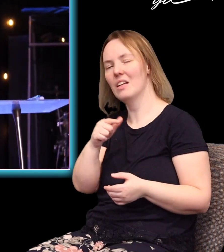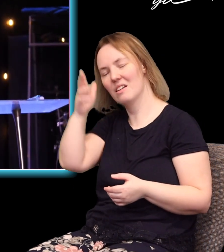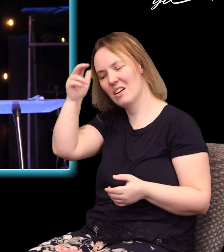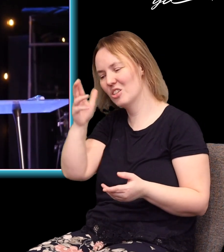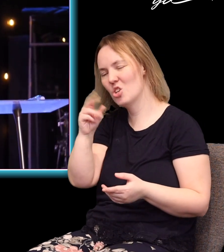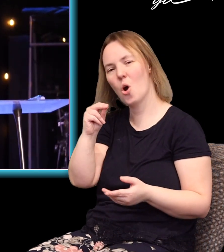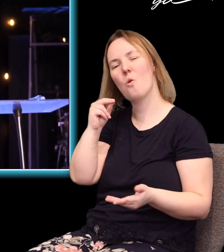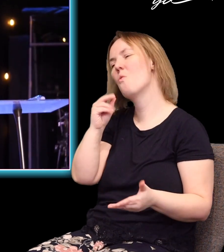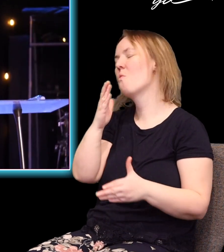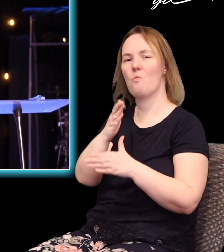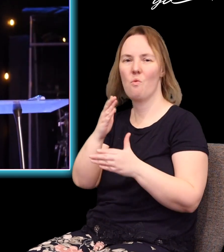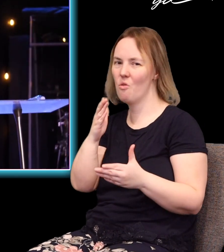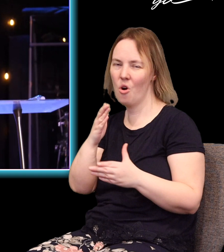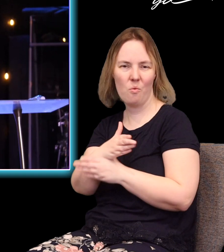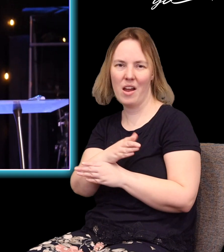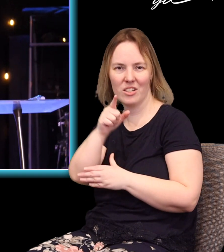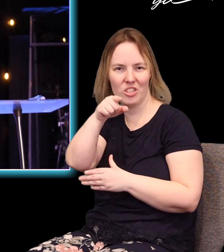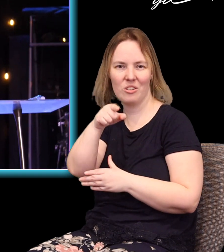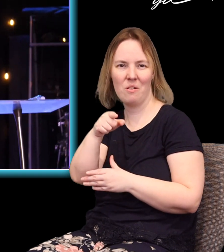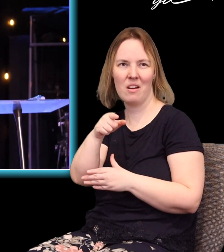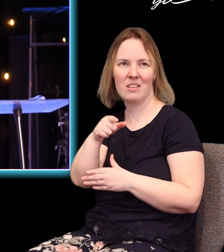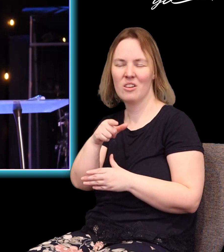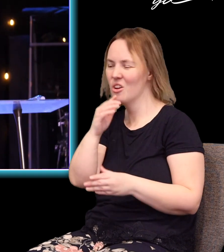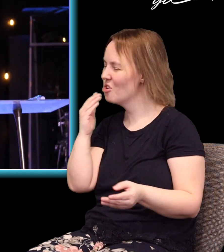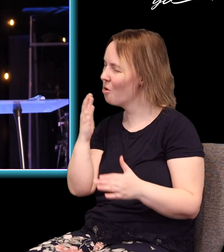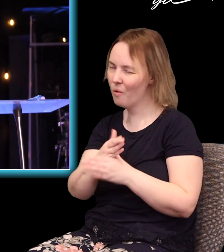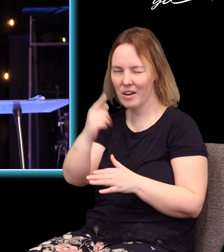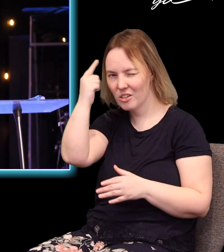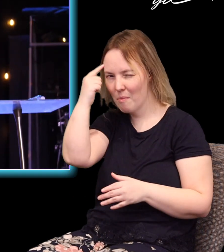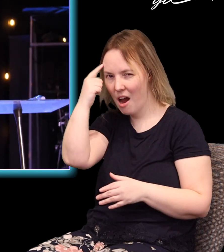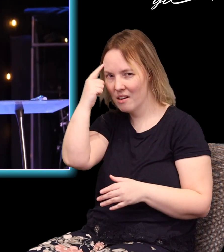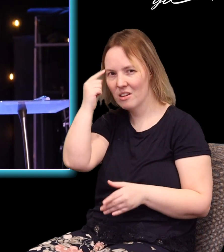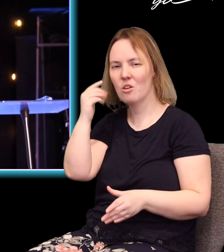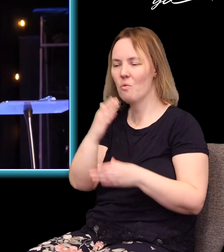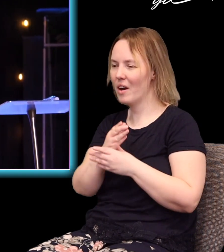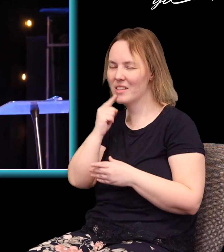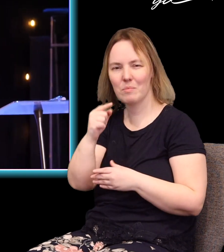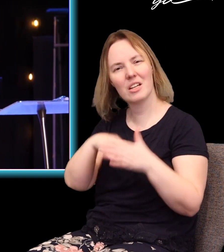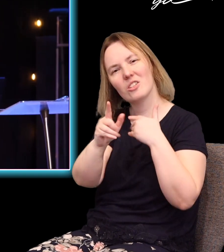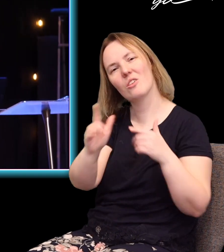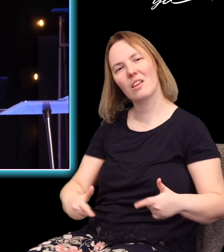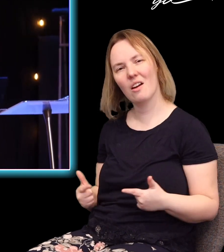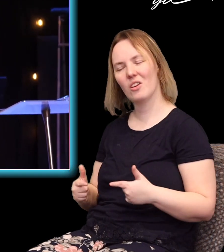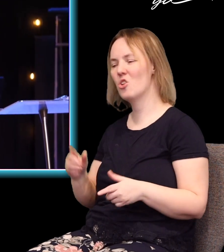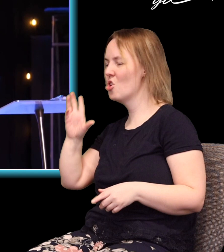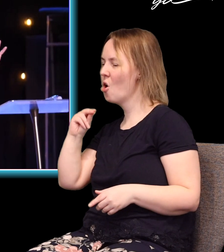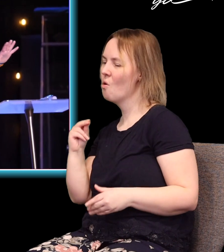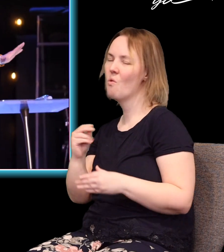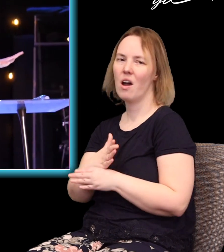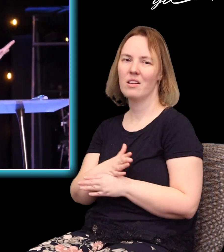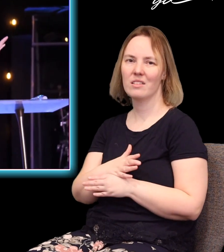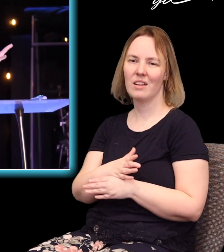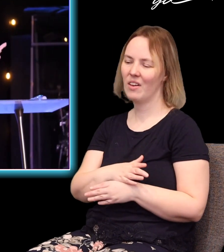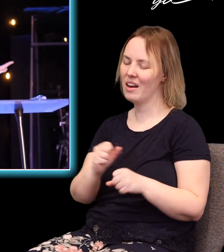before God, contractually, he has no right. He has no right to your mind. He has no right to speak into your life. He has no right to have